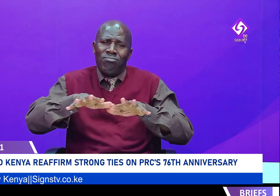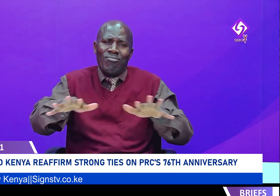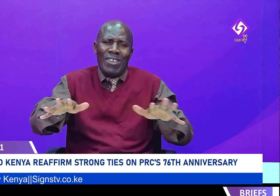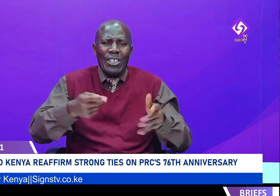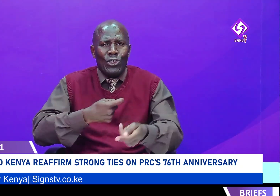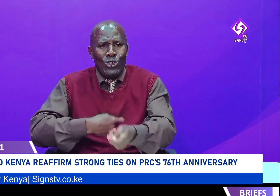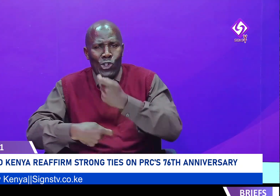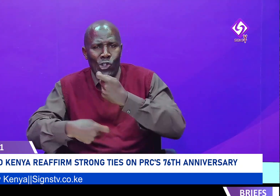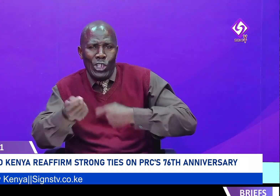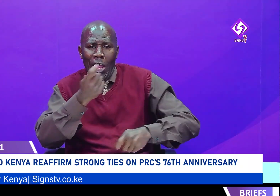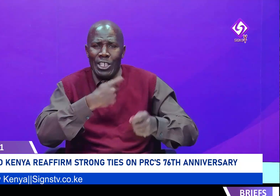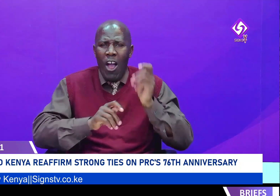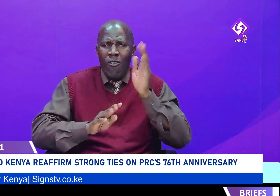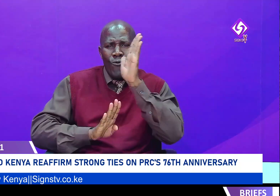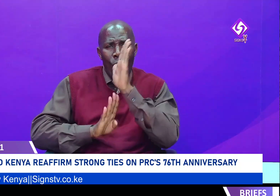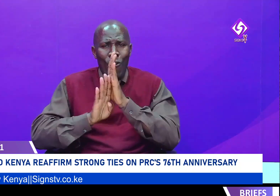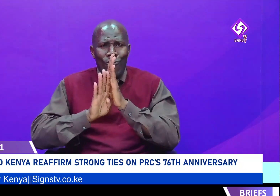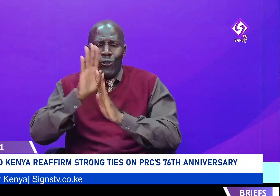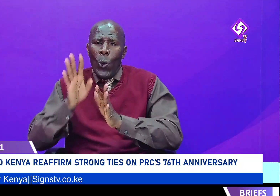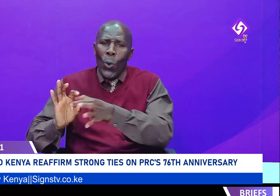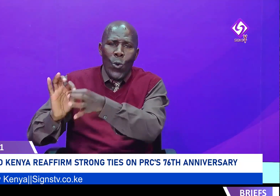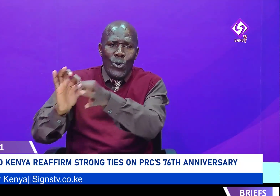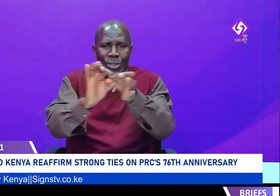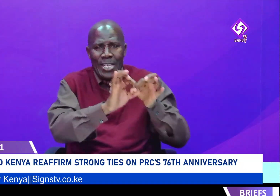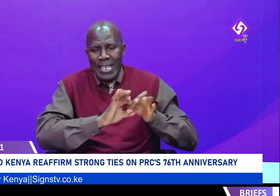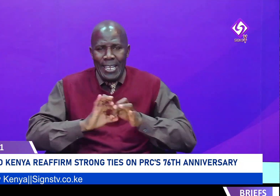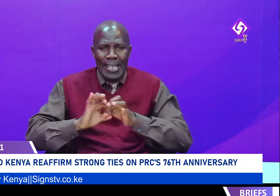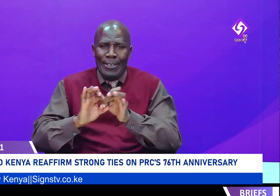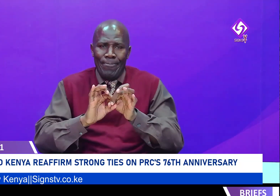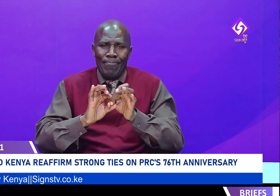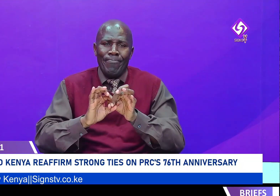infrastructure, trade, and development cooperation.